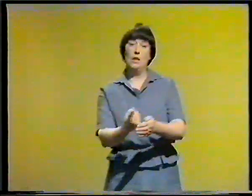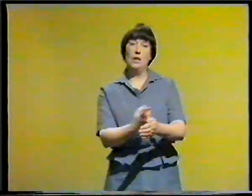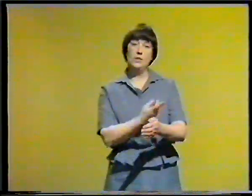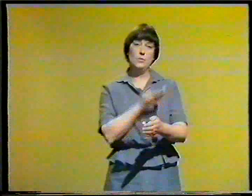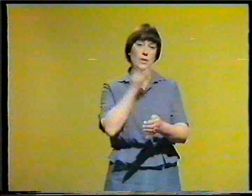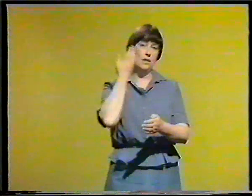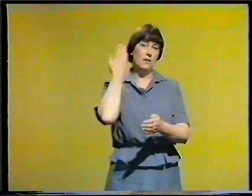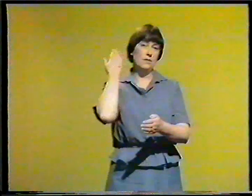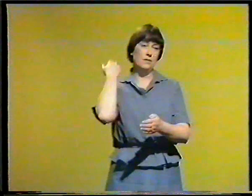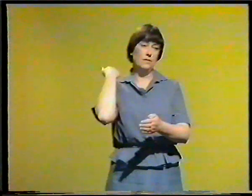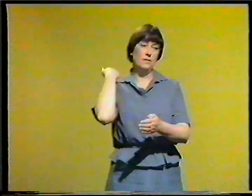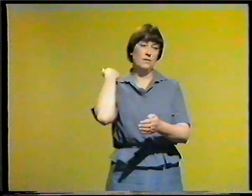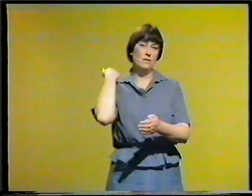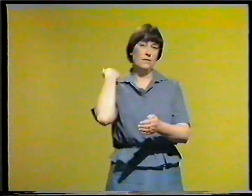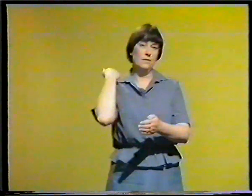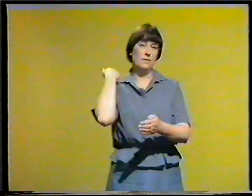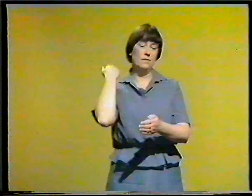Last week.